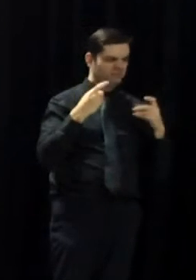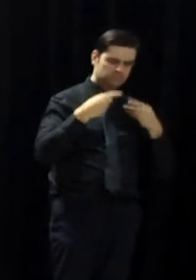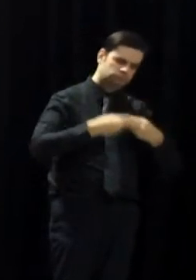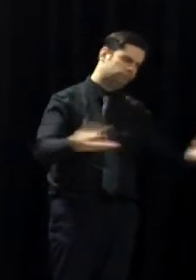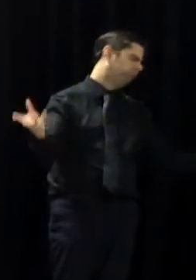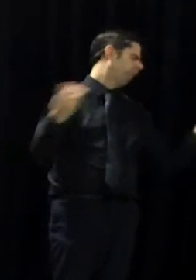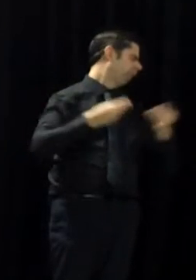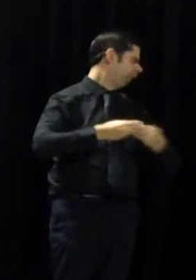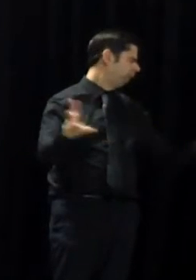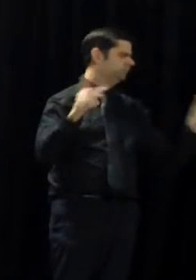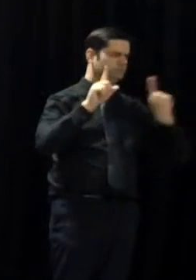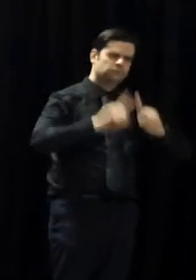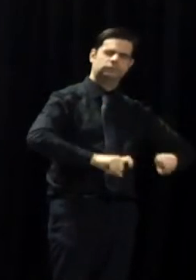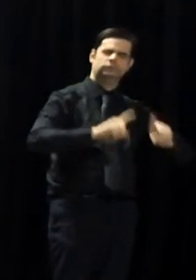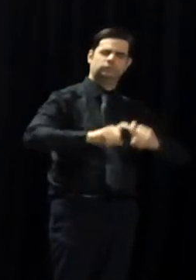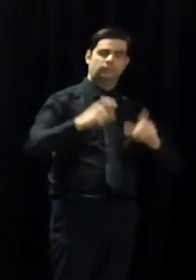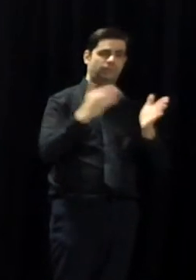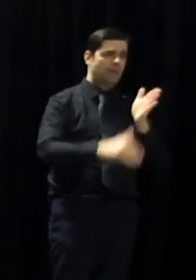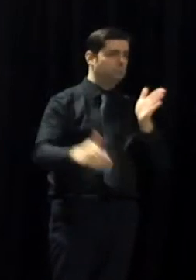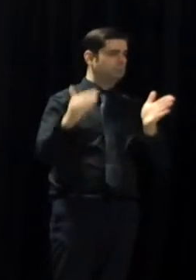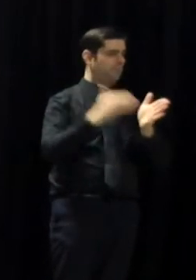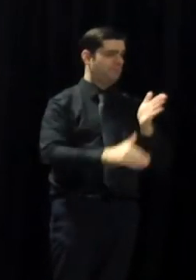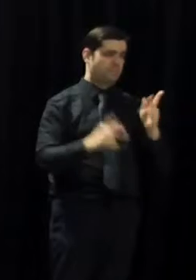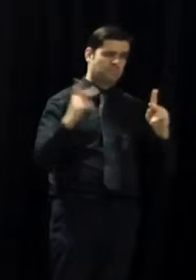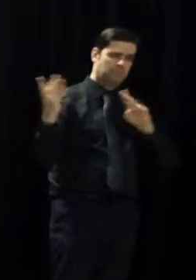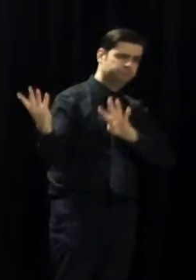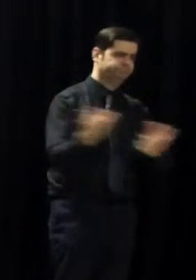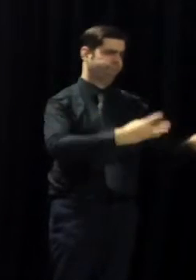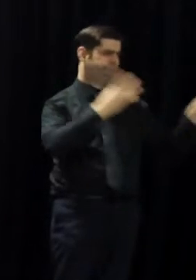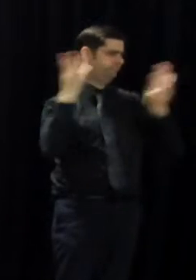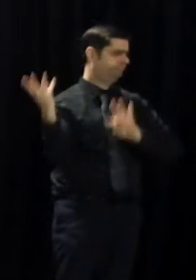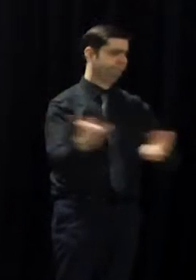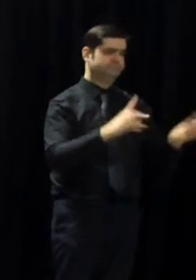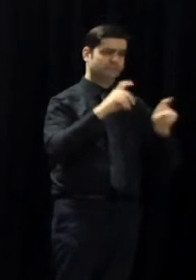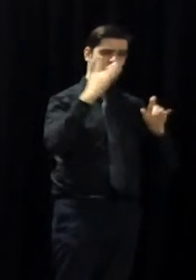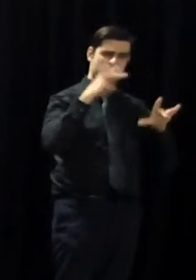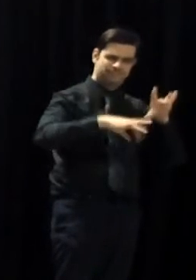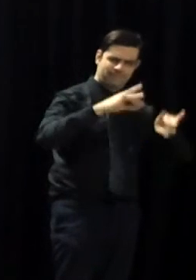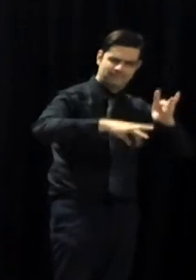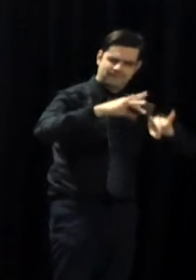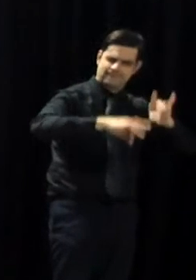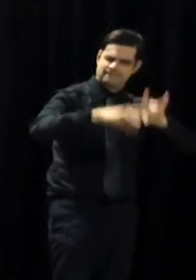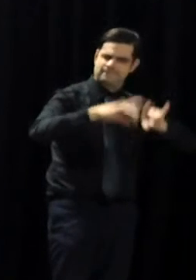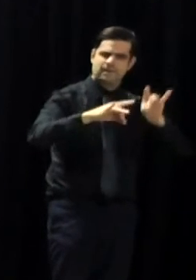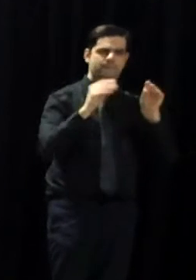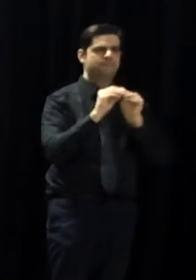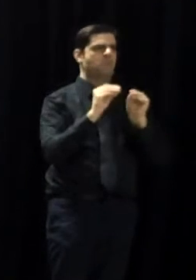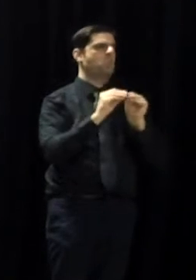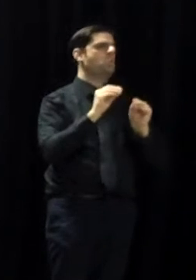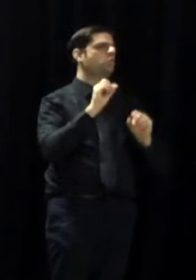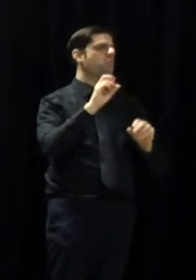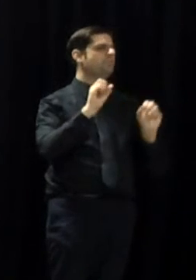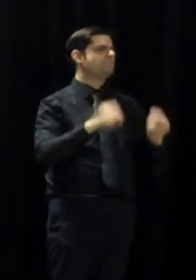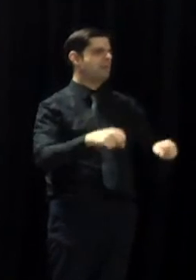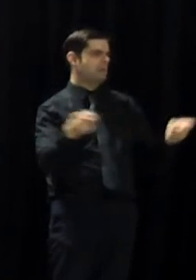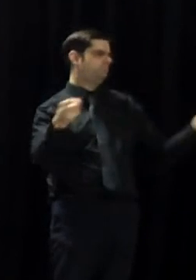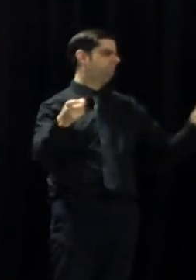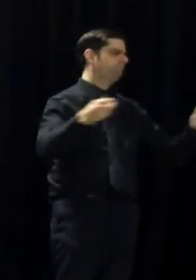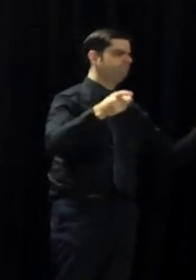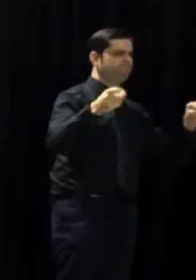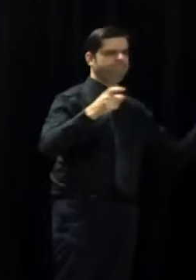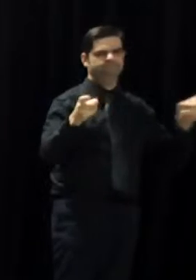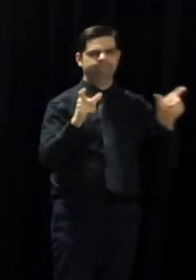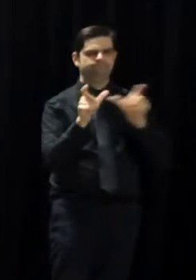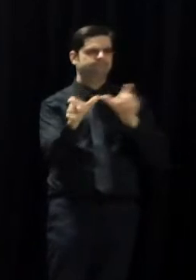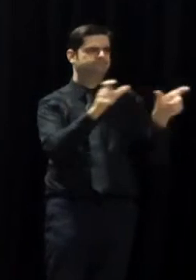faster than the national labs. So certainly we encourage people to try to register with us. The